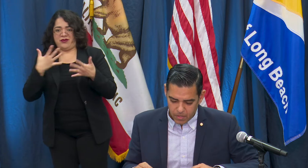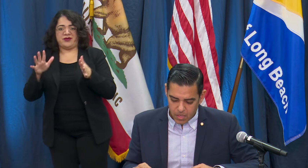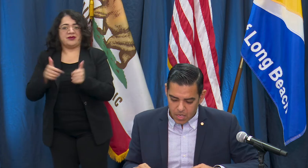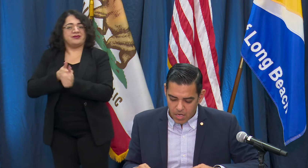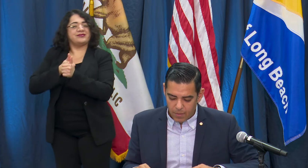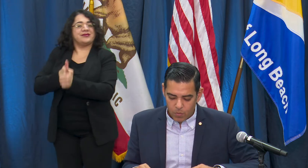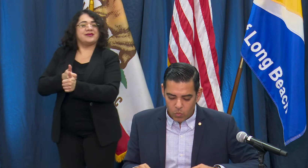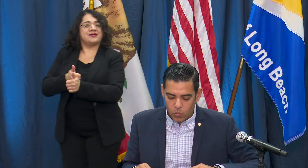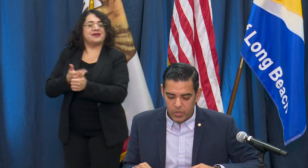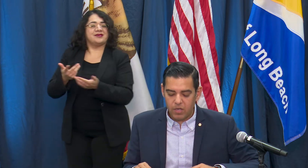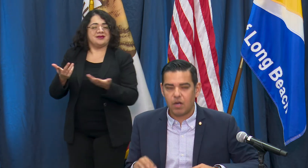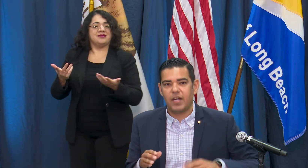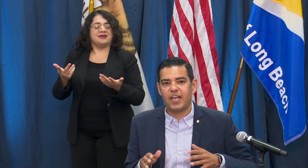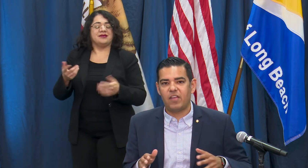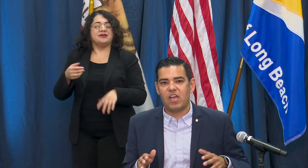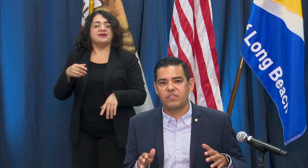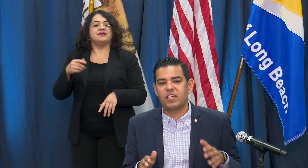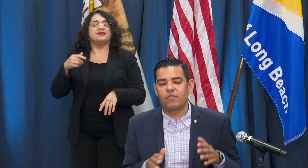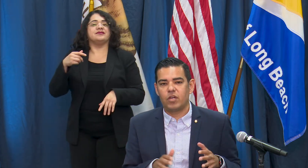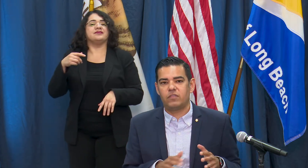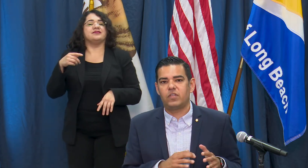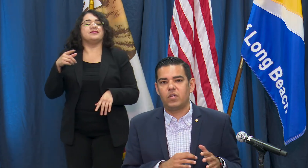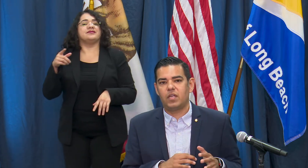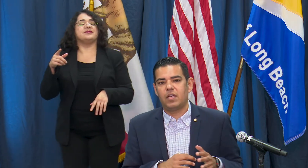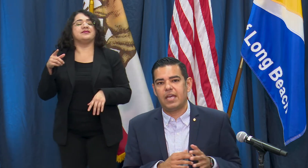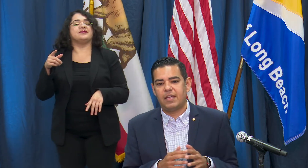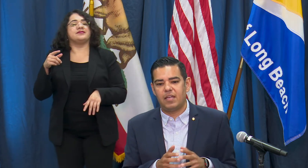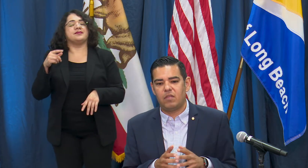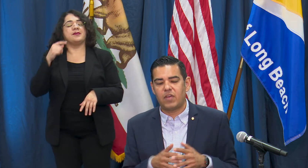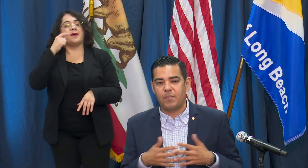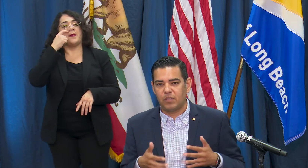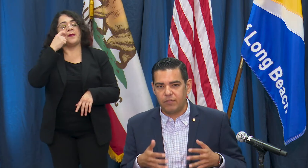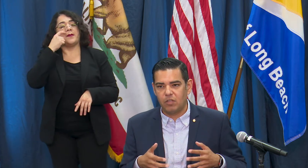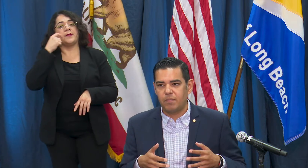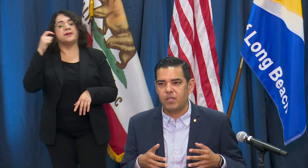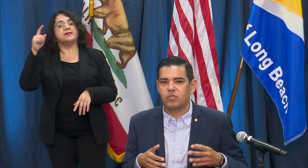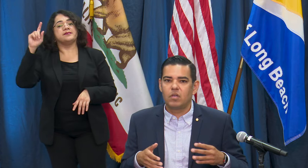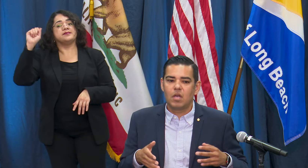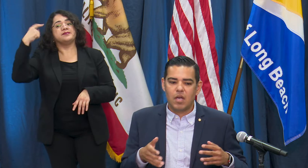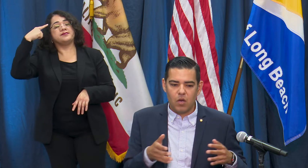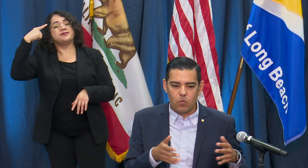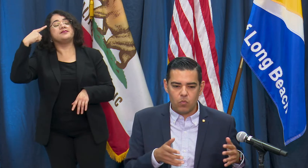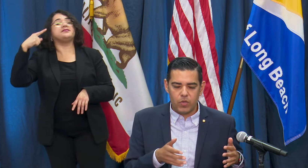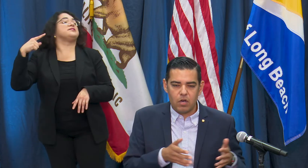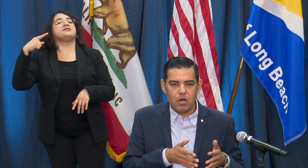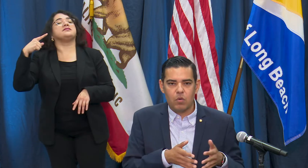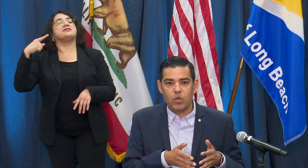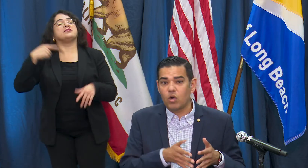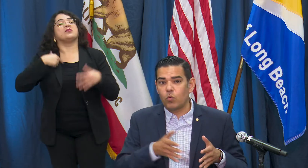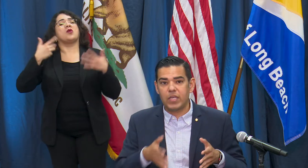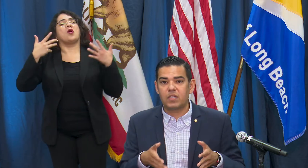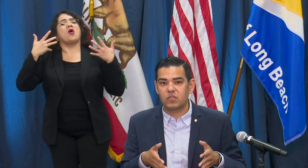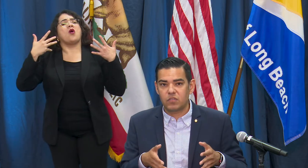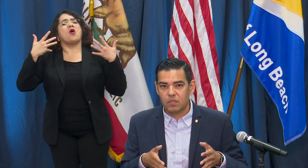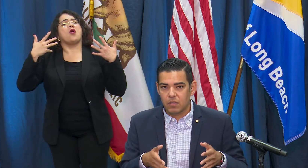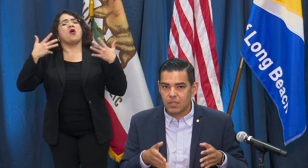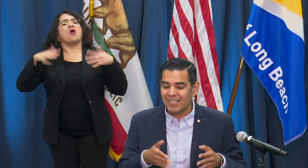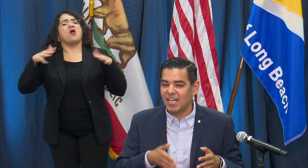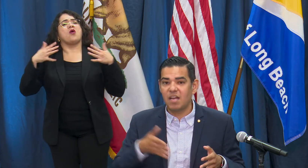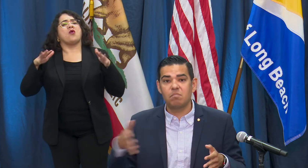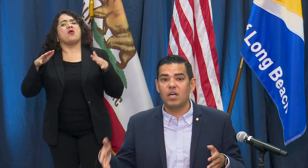recovery. We are, as the governor has noted, and as I believe in Long Beach, we are